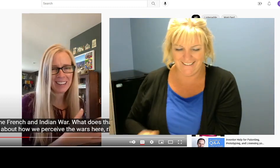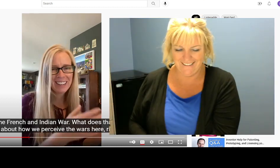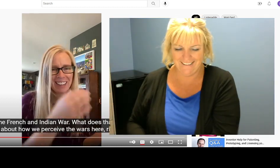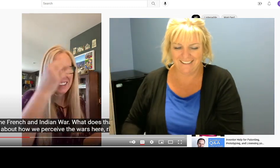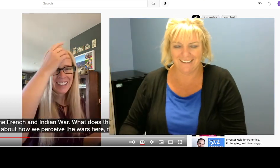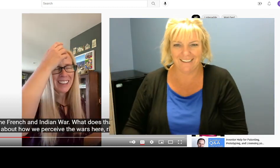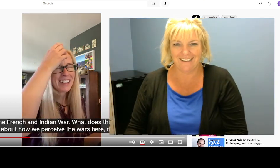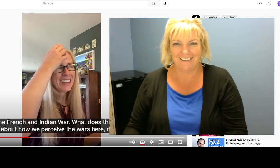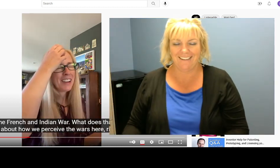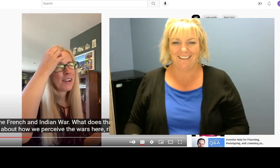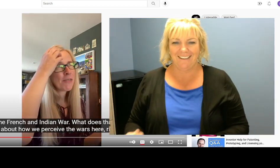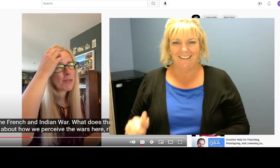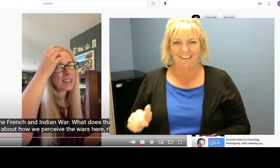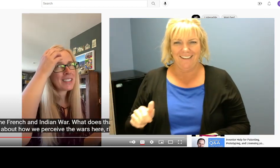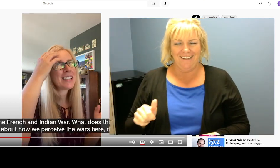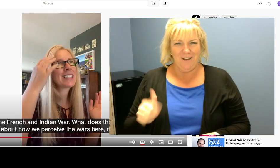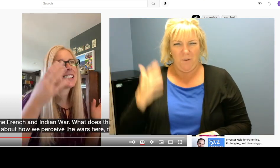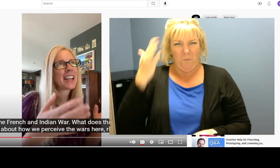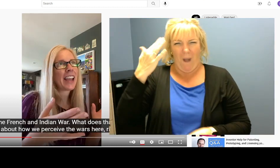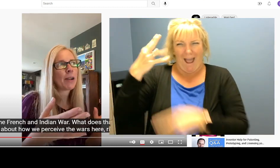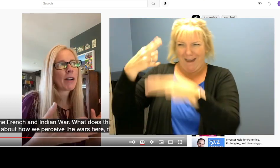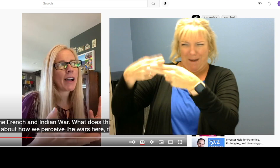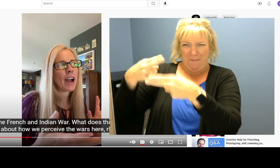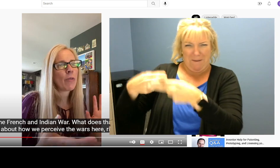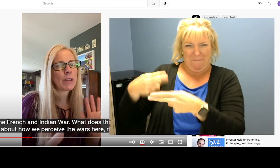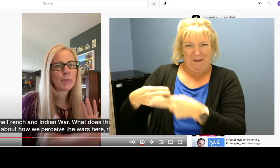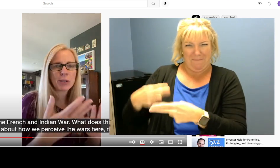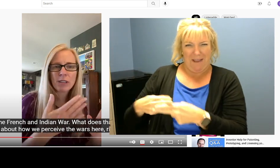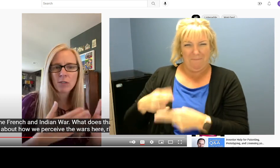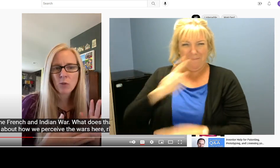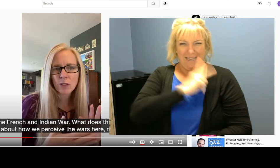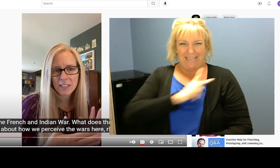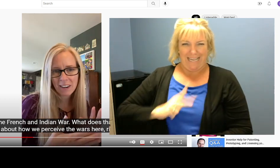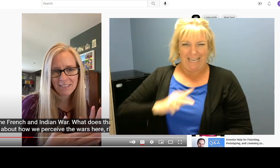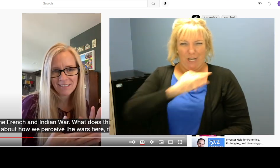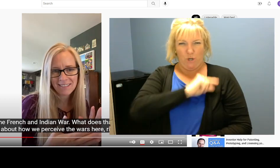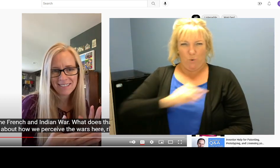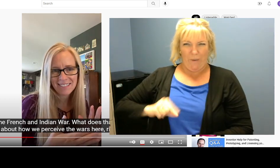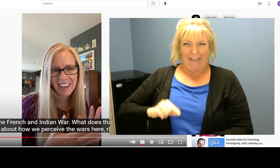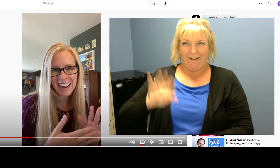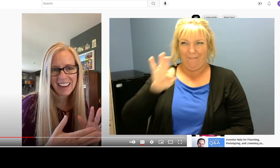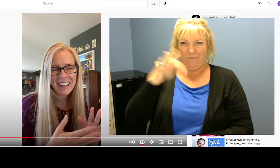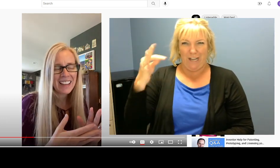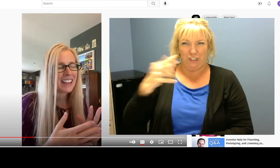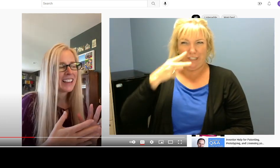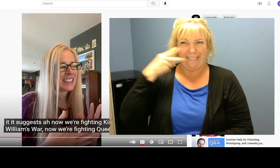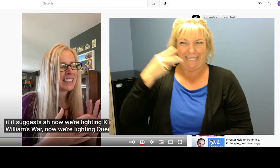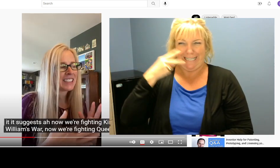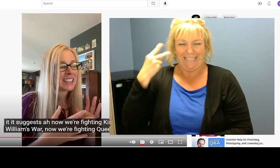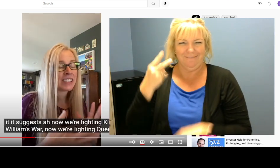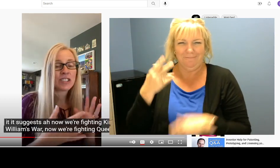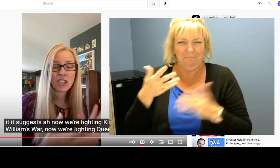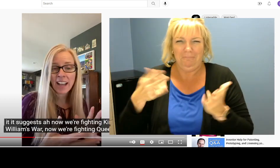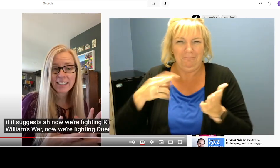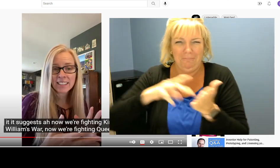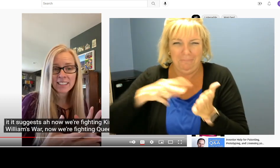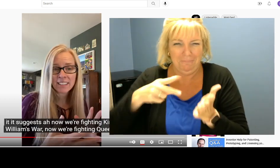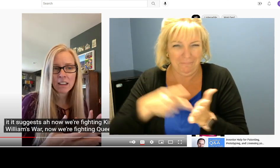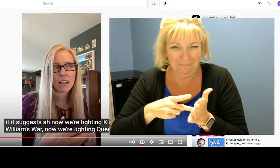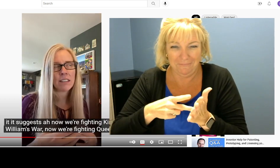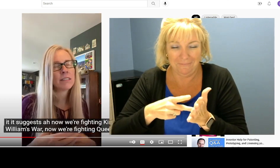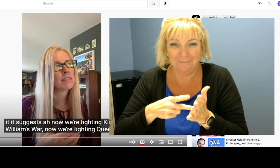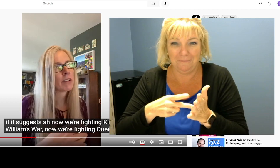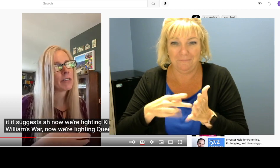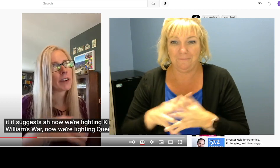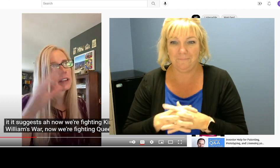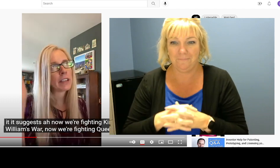War. What does that say about how we perceive the wars here, right? It suggests,